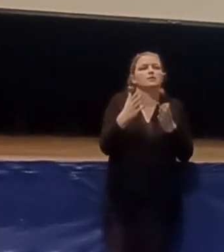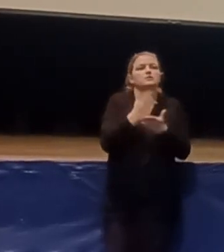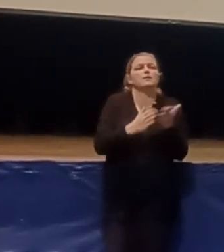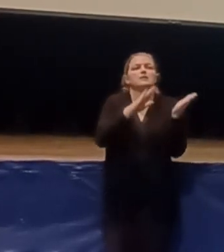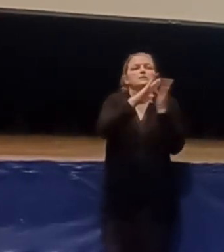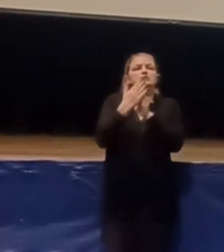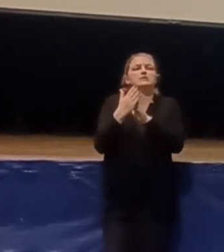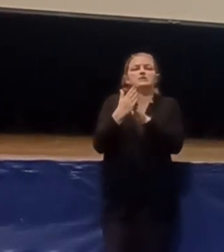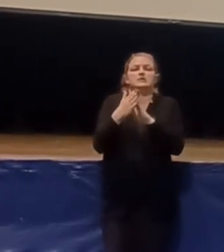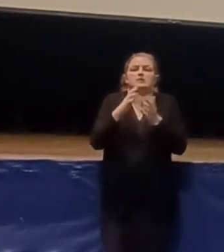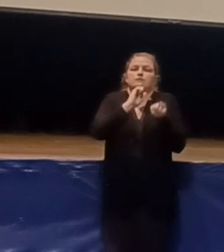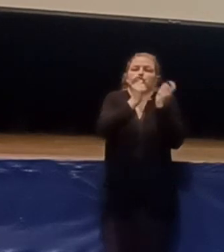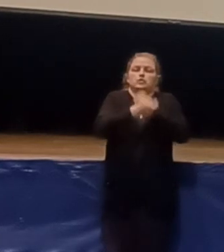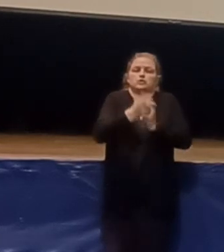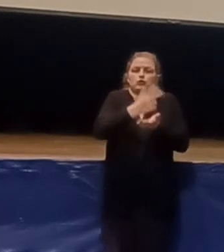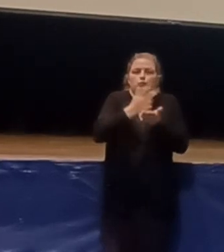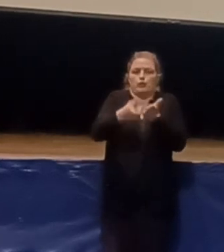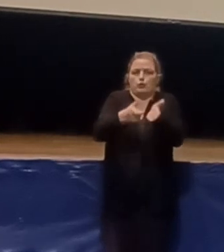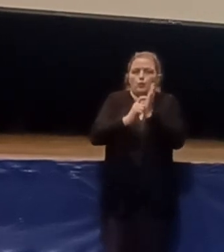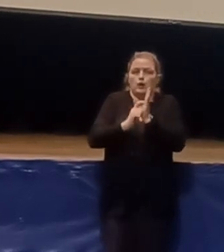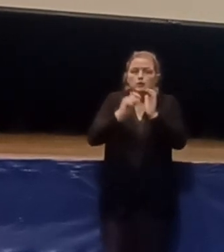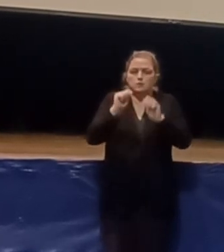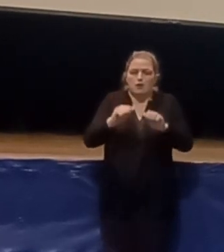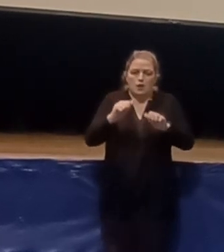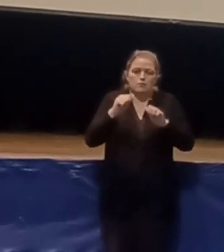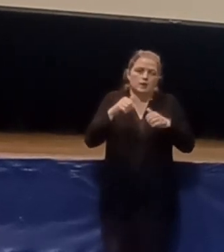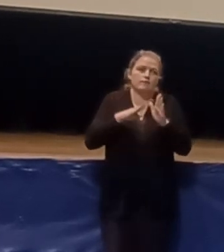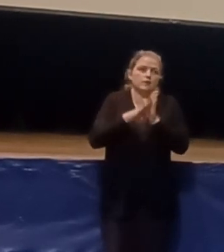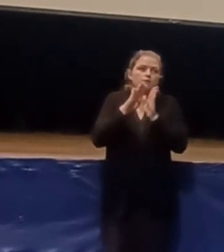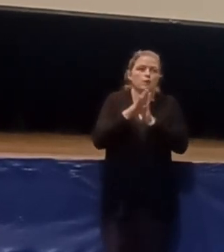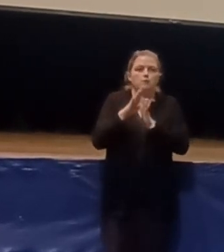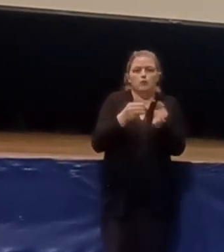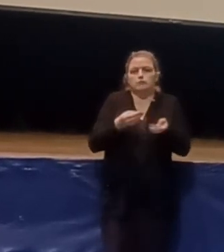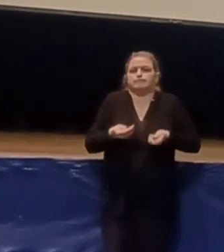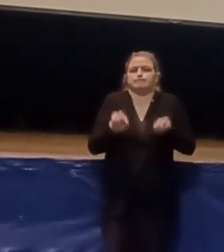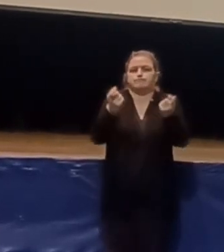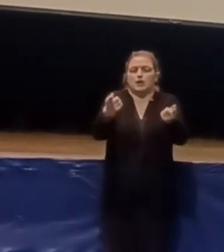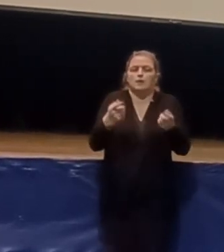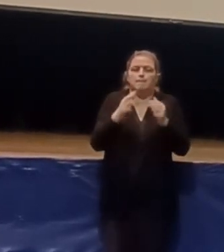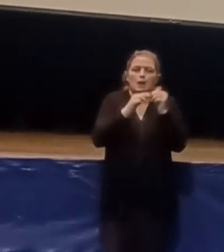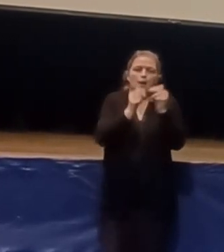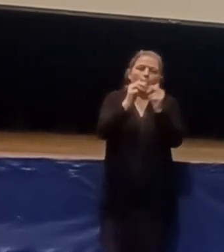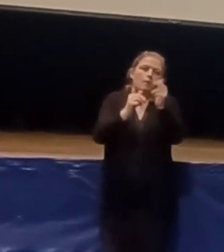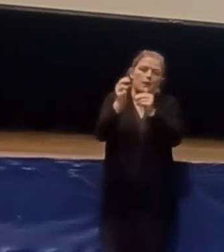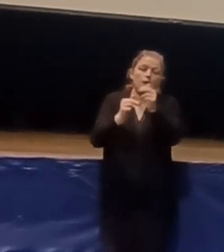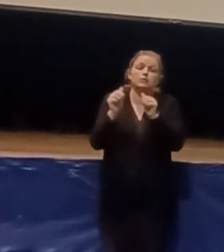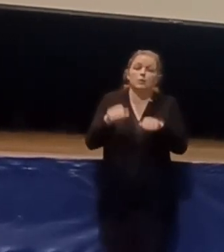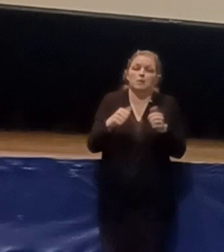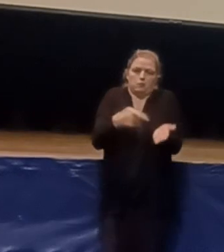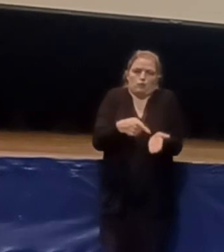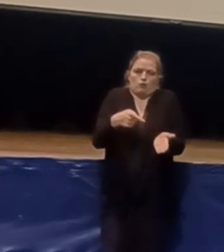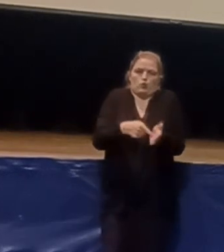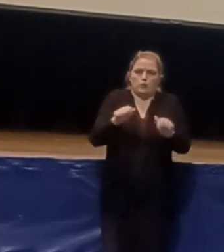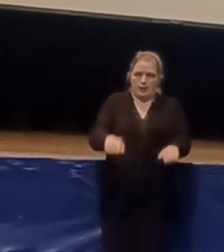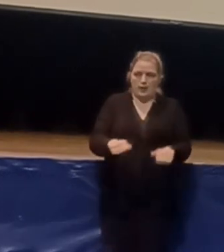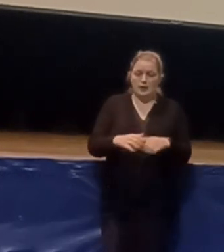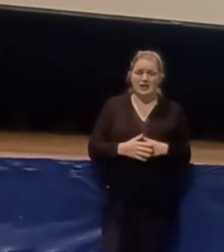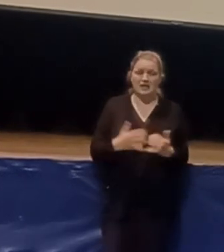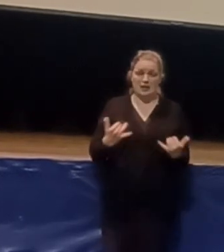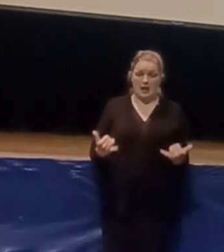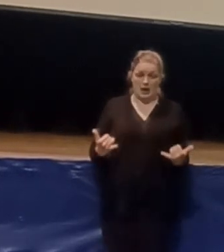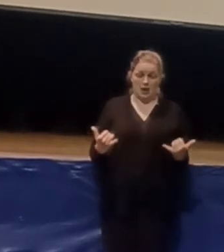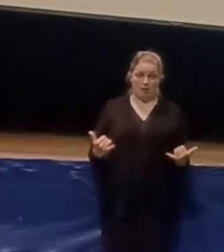its parking requirements to reduce them in order to get developers to spend less money on building buildings so that they would be more affordable. Here we're now